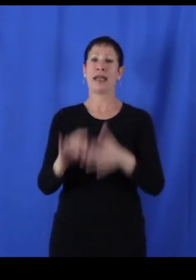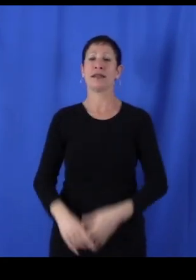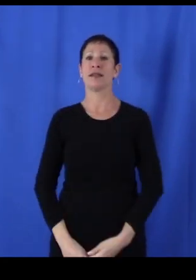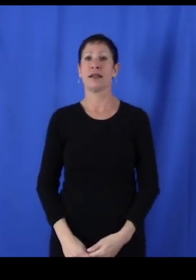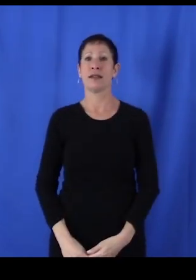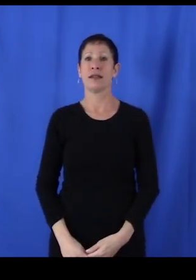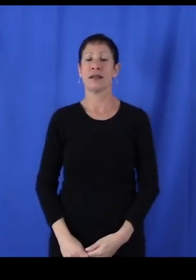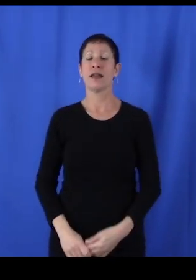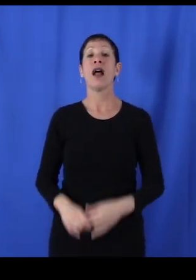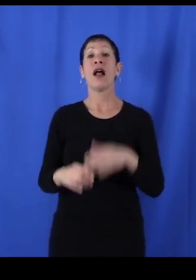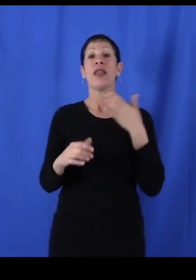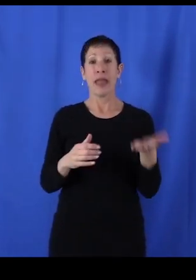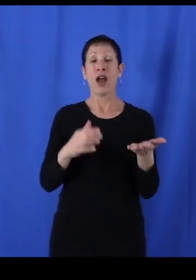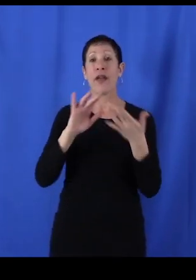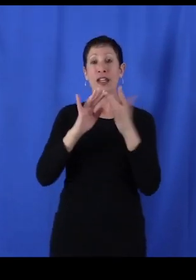internet.